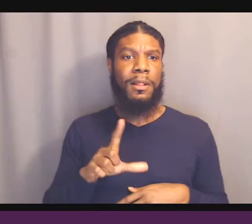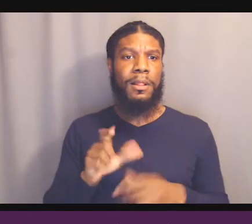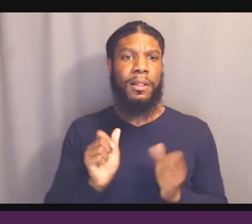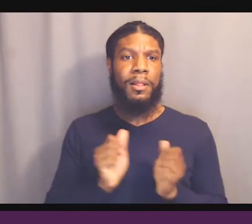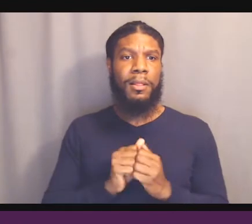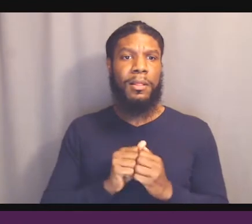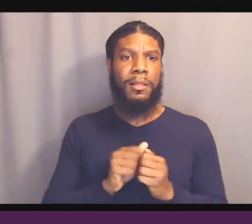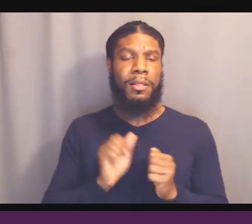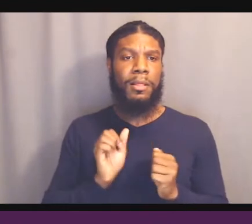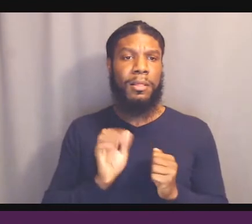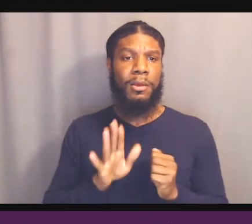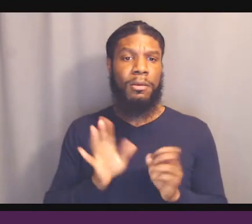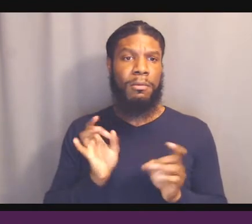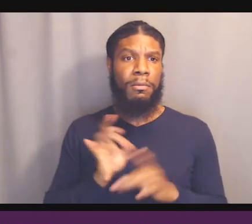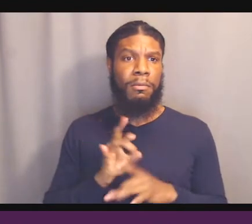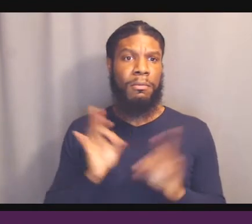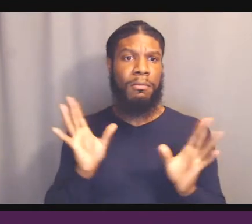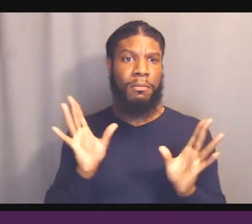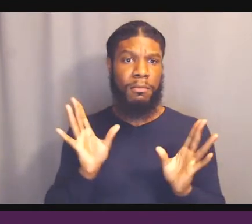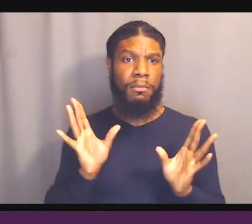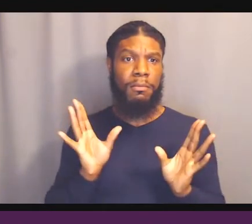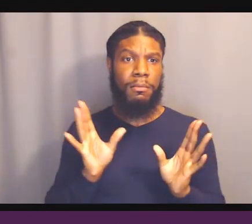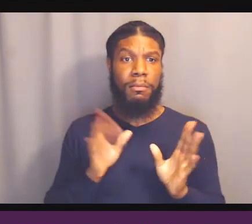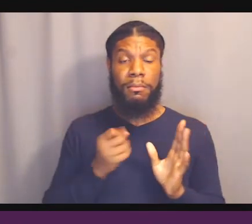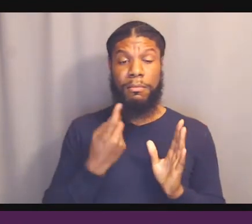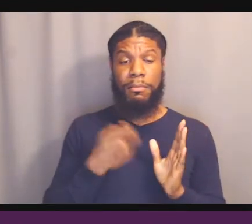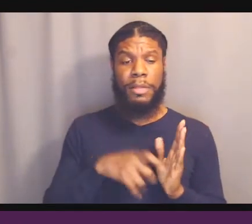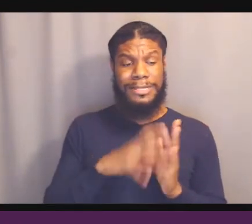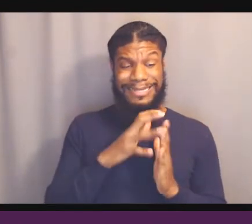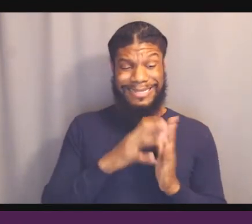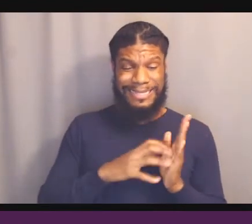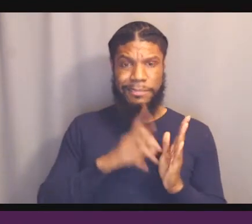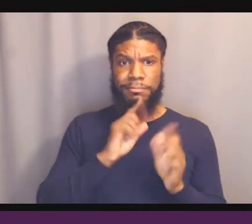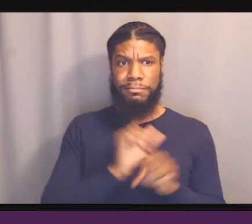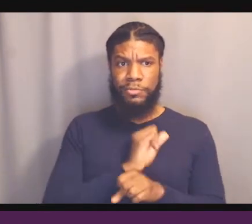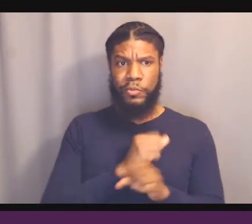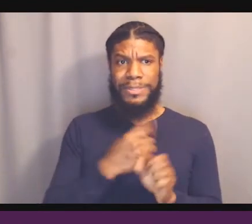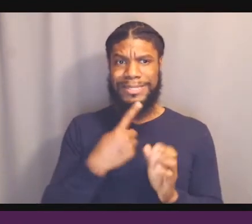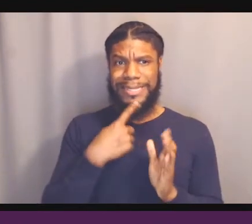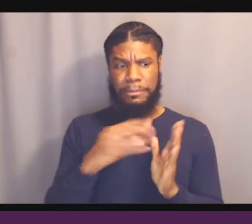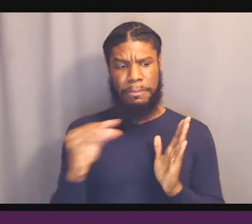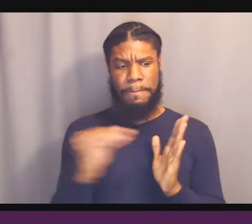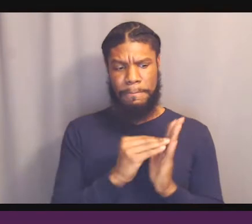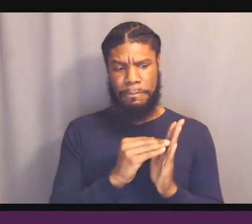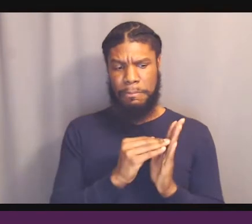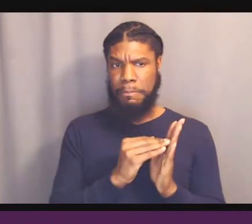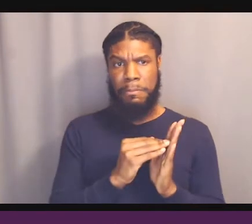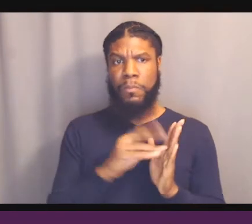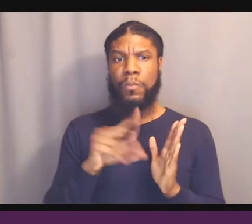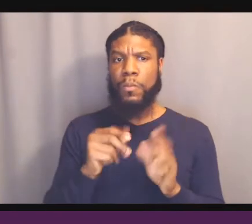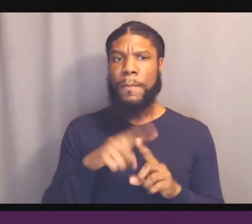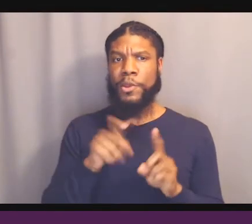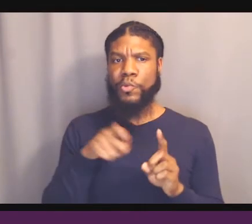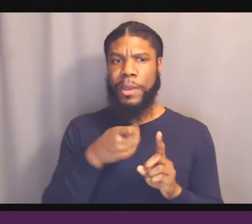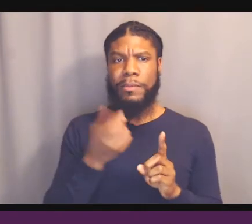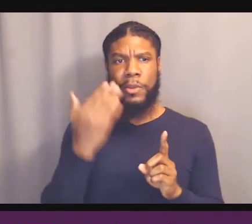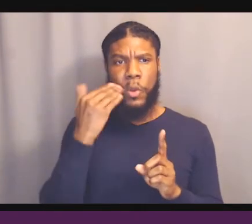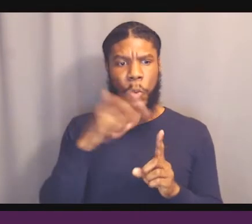you got to understand, you can read it in the text by understanding the times, right? If she's been over,